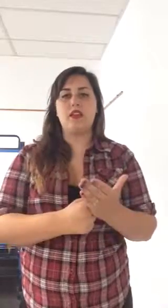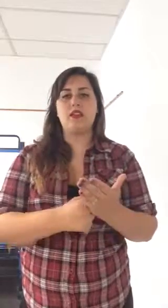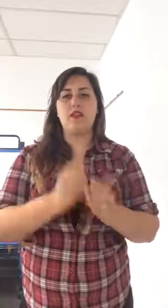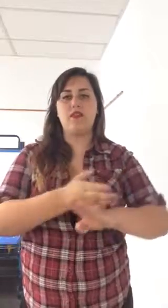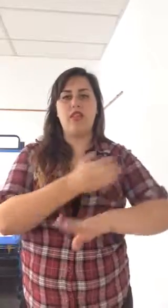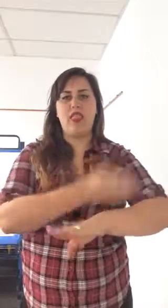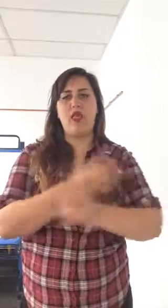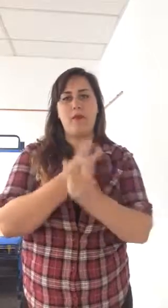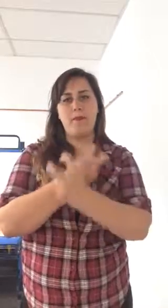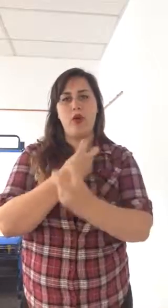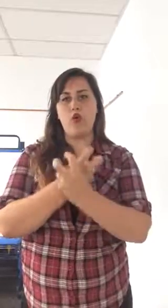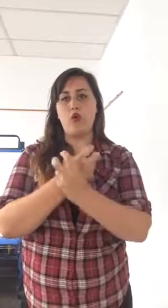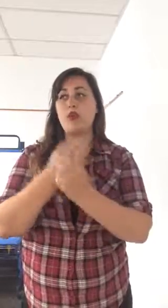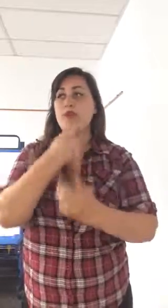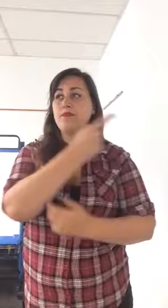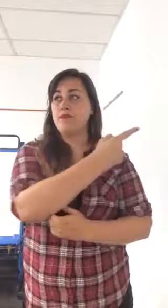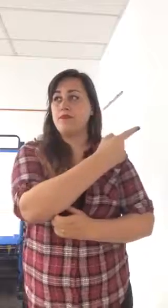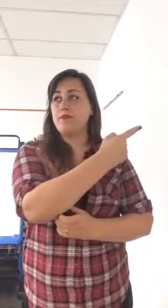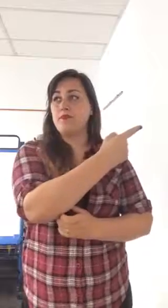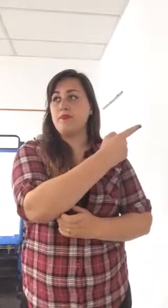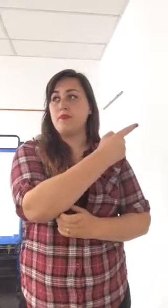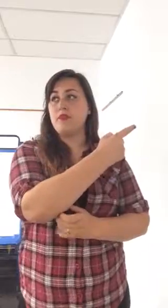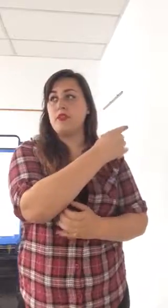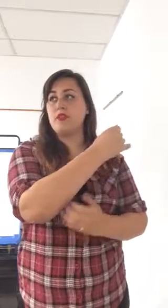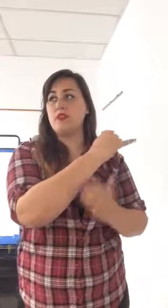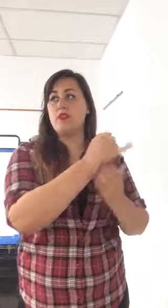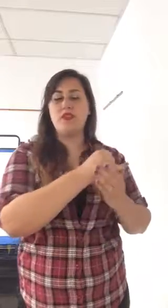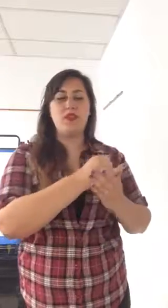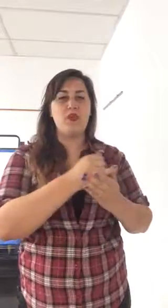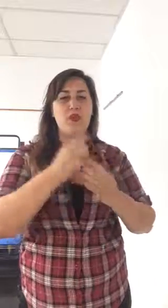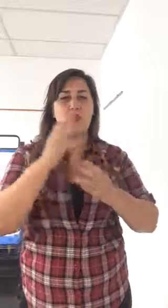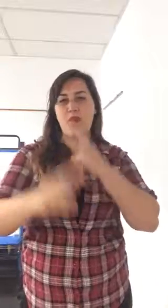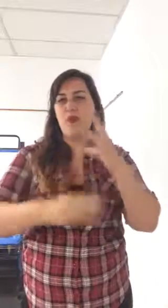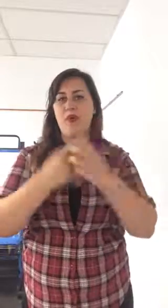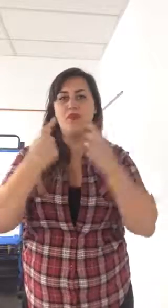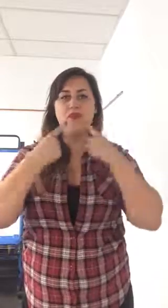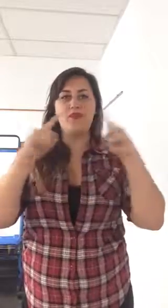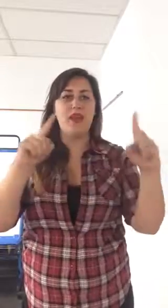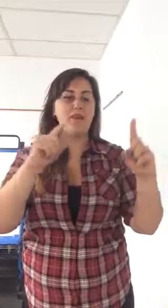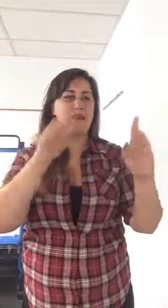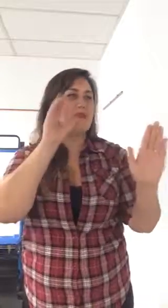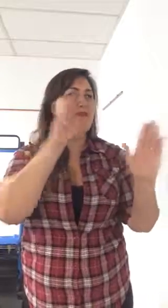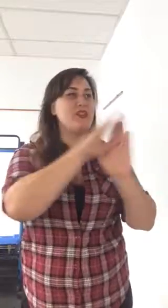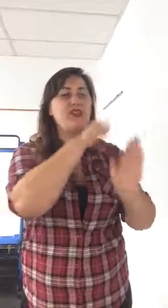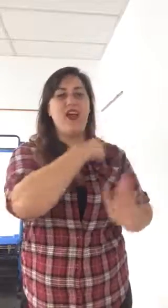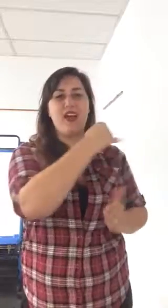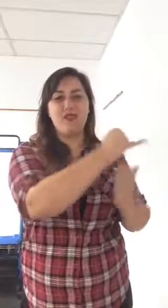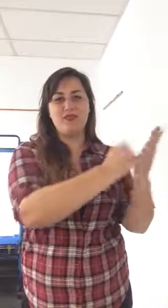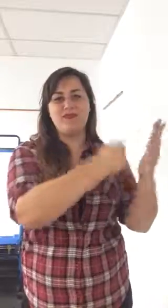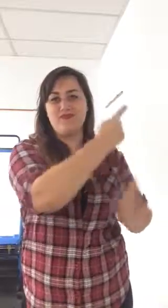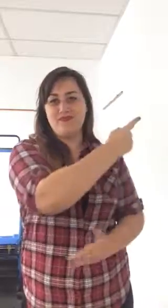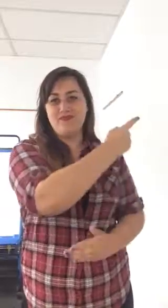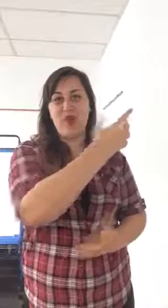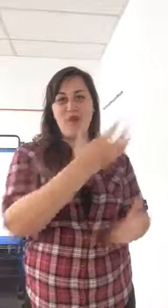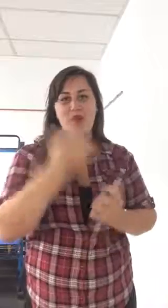what I've got up here is an incredible, probably a world-famous picture of a bone that I drew up there myself. I want you to know I did this myself. I